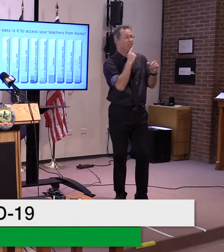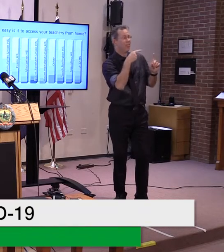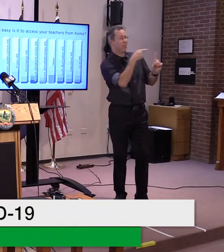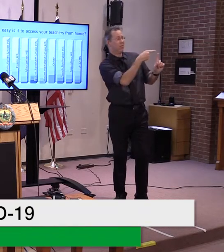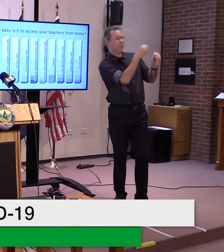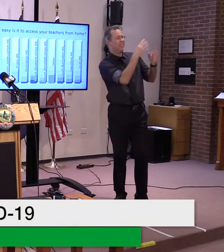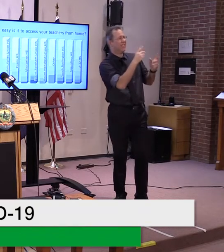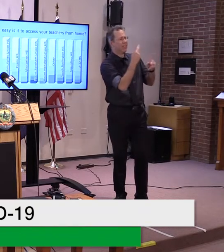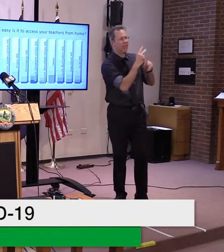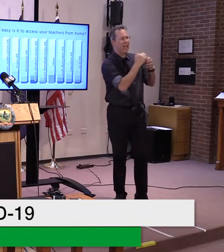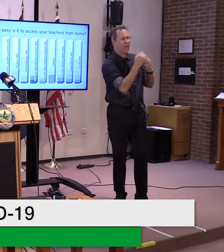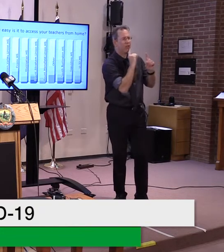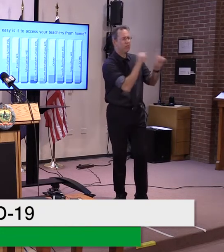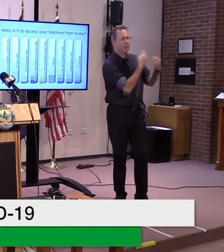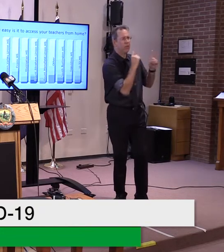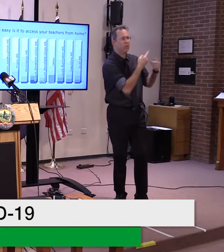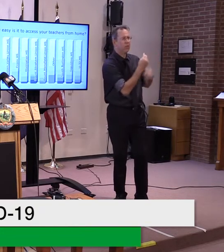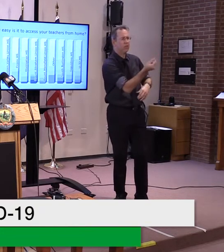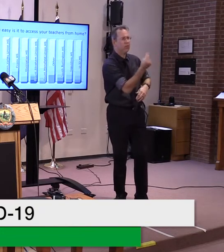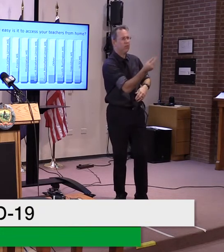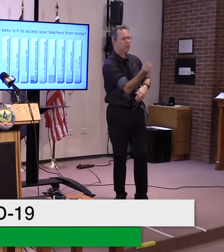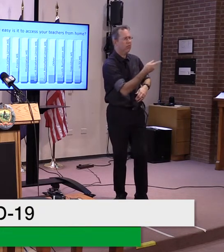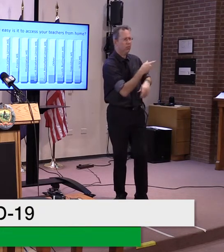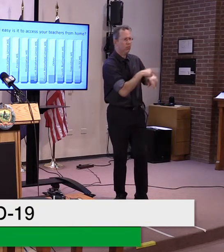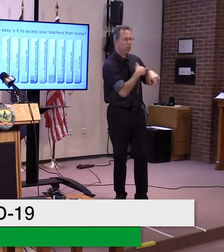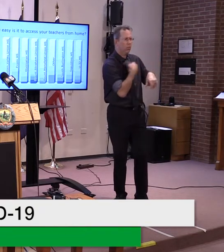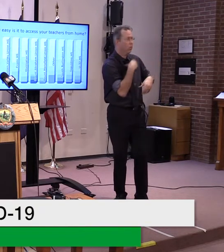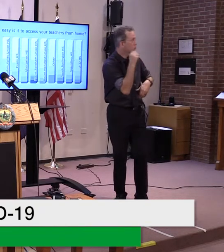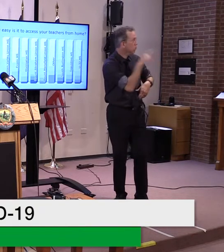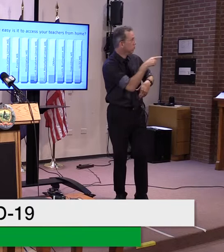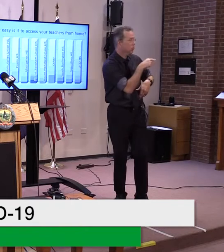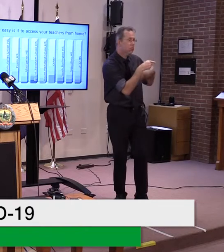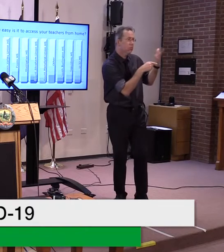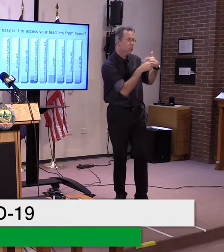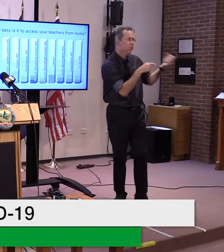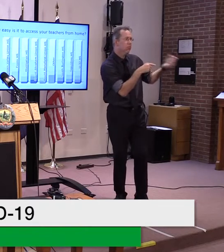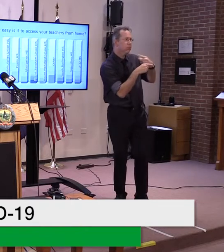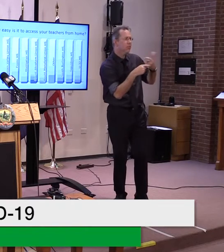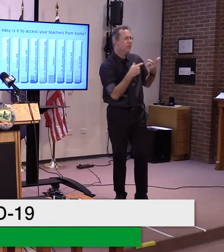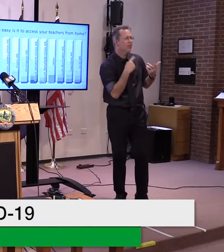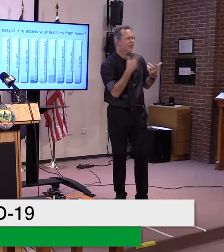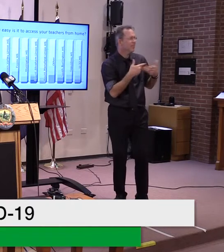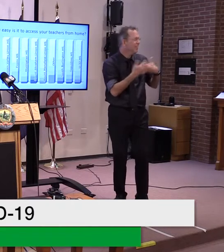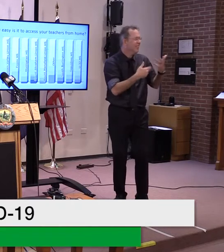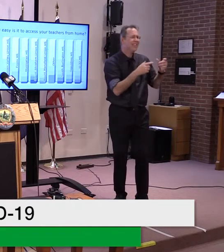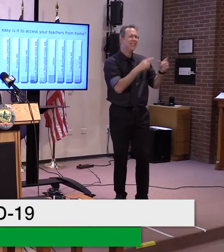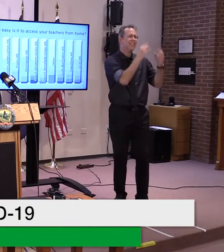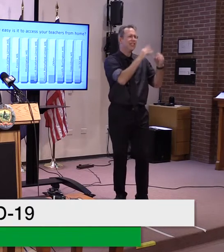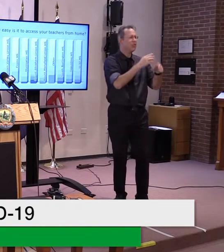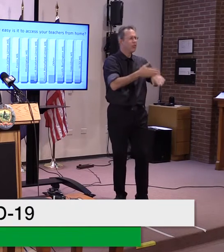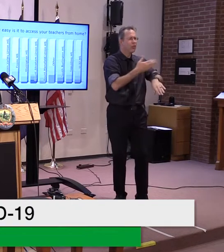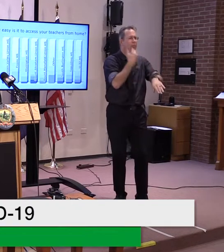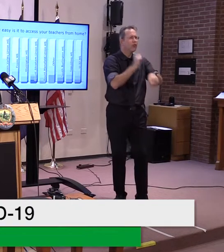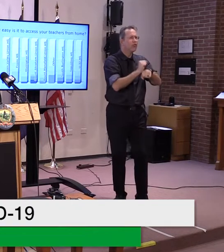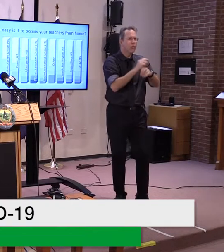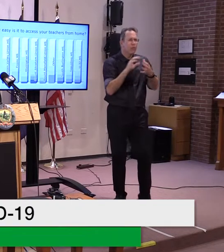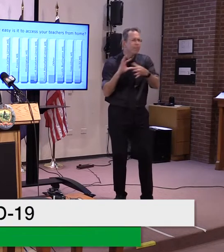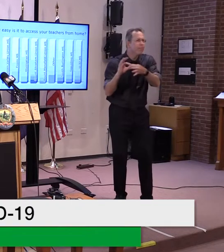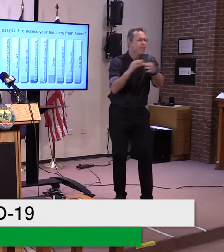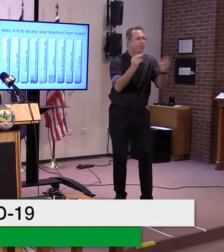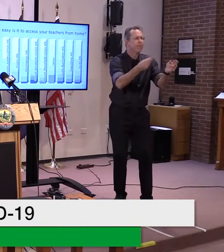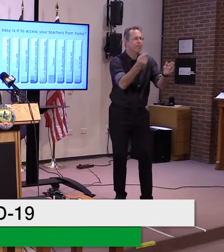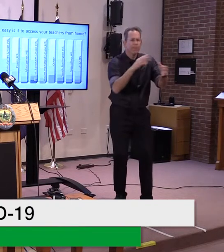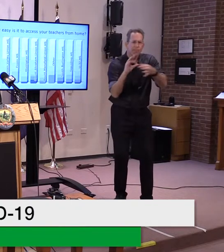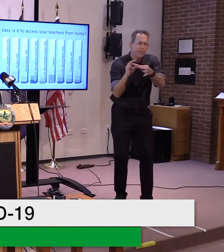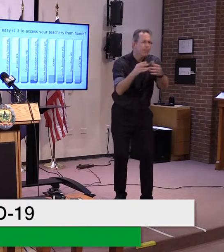that and how to reach out to students and it was hard and internet sometimes doesn't work it's just a crazy